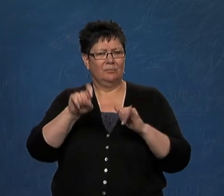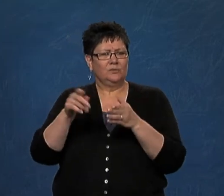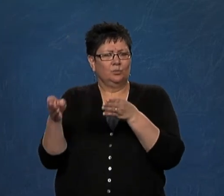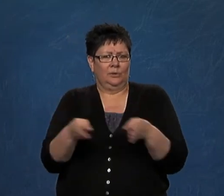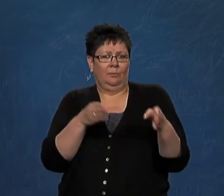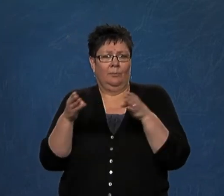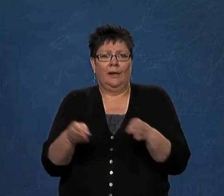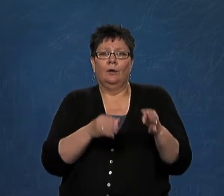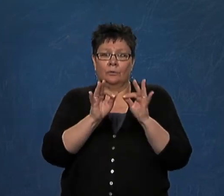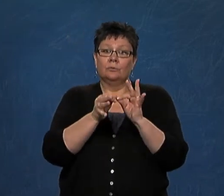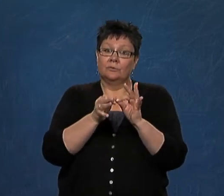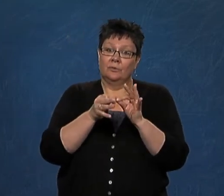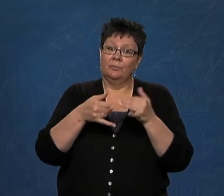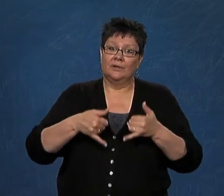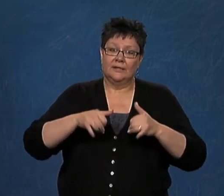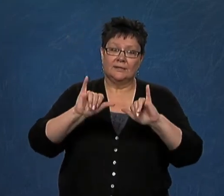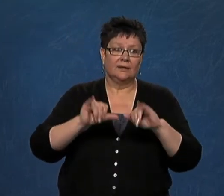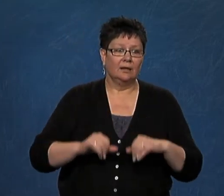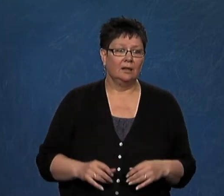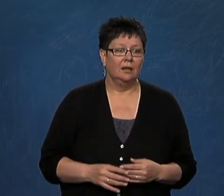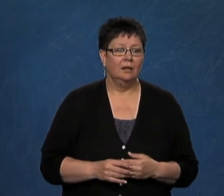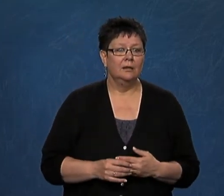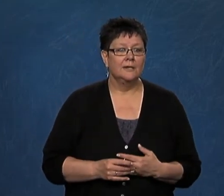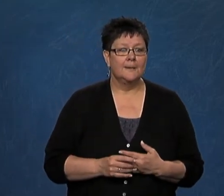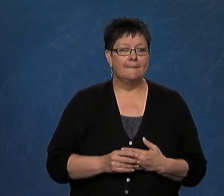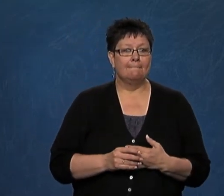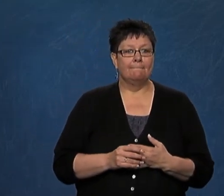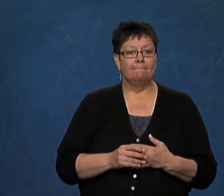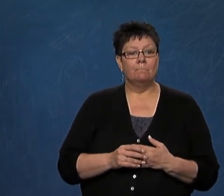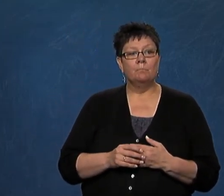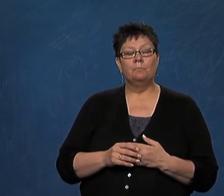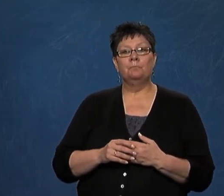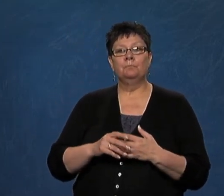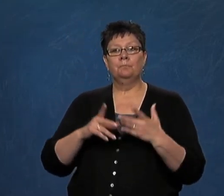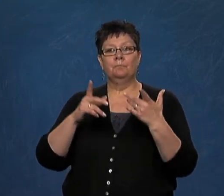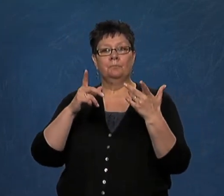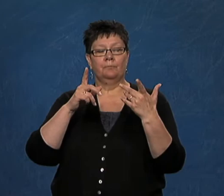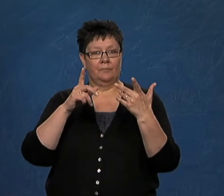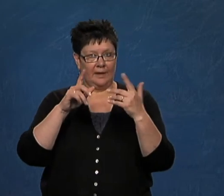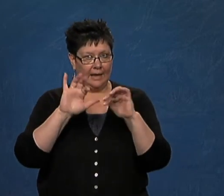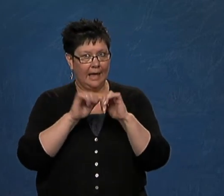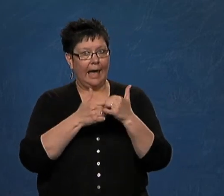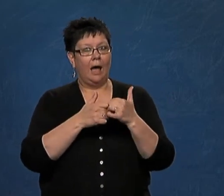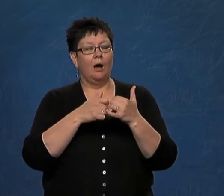case, and the interpreter still needs to be prepped well in advance of the case.